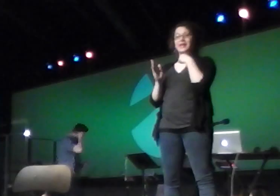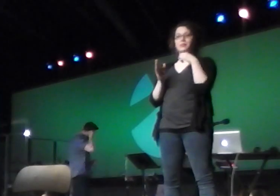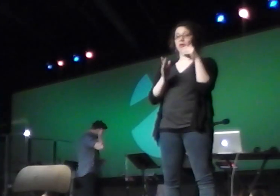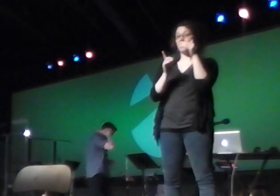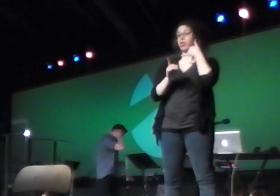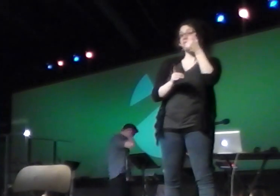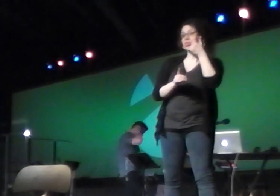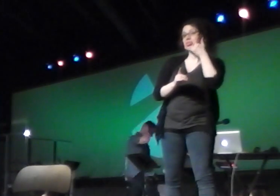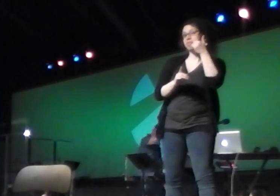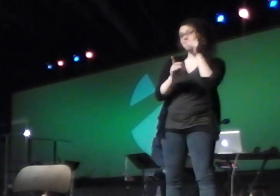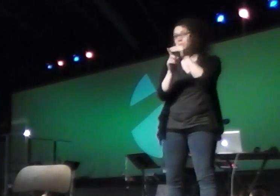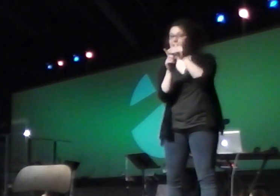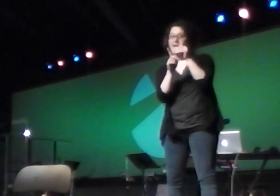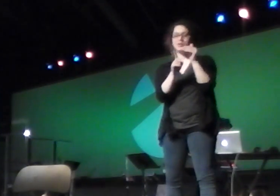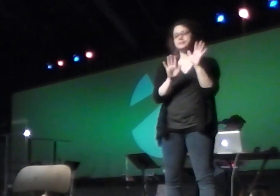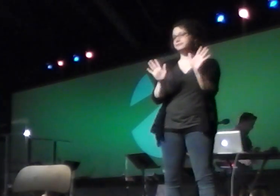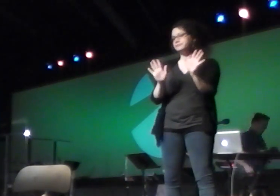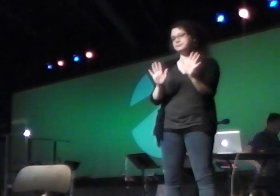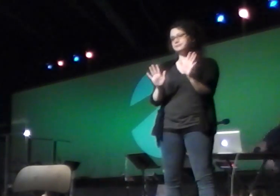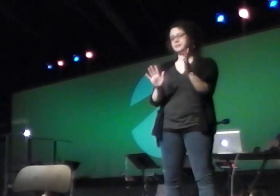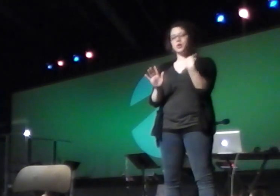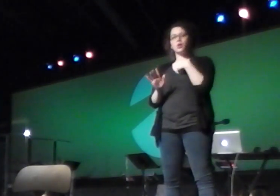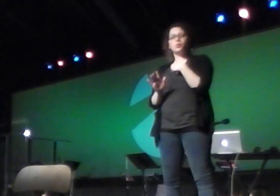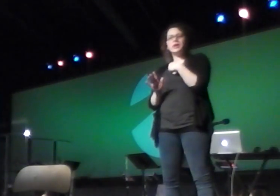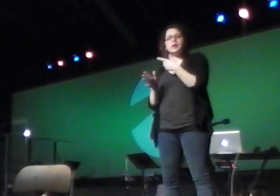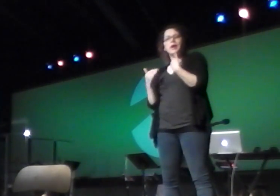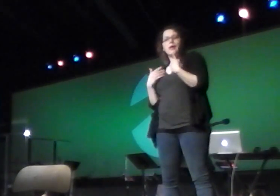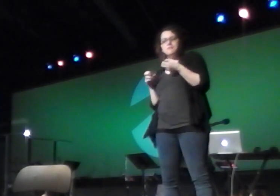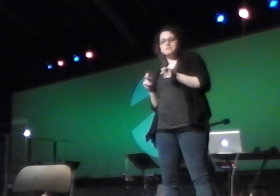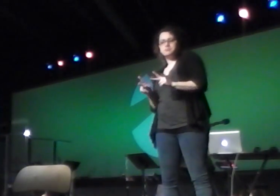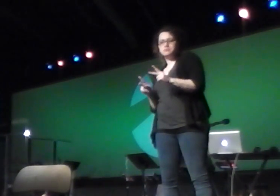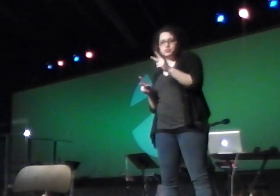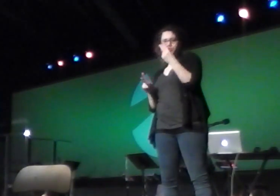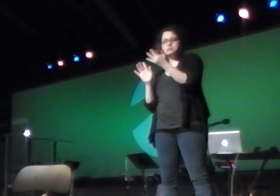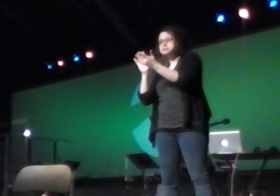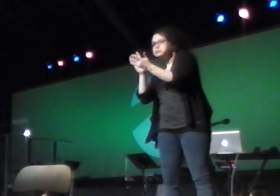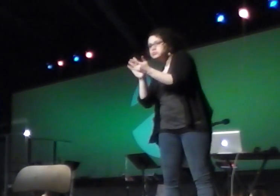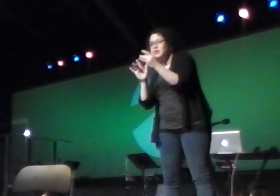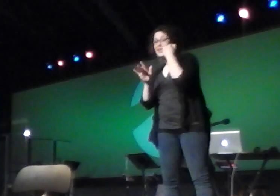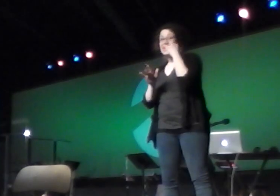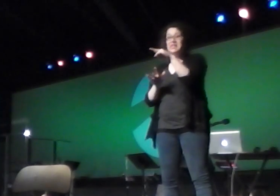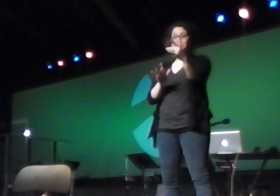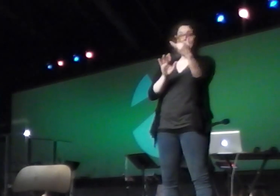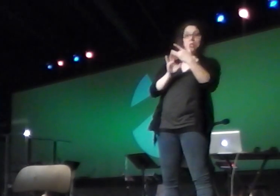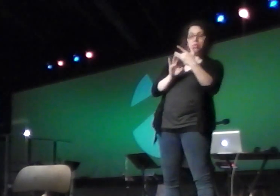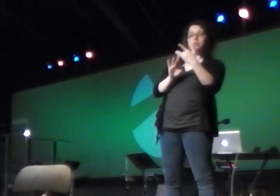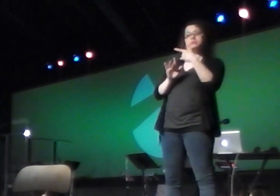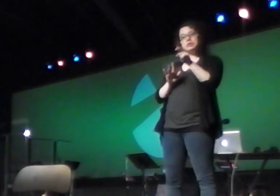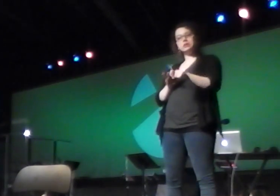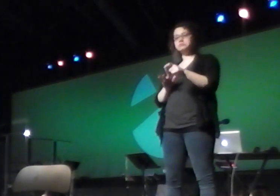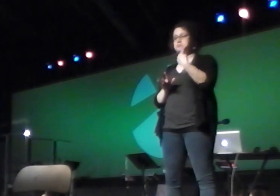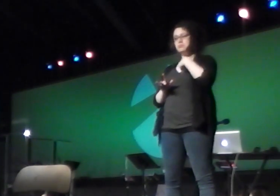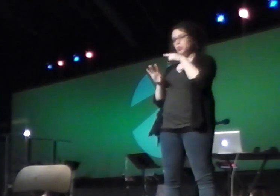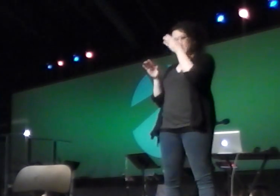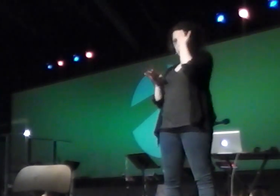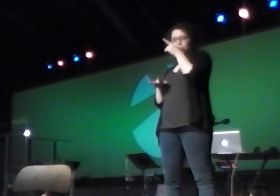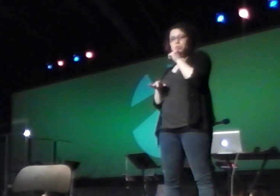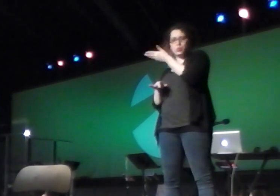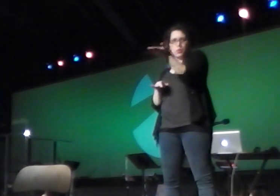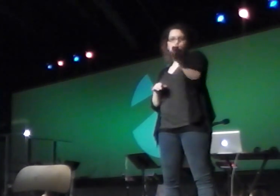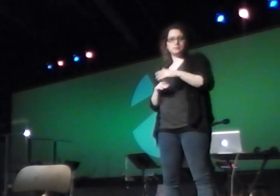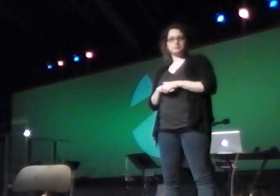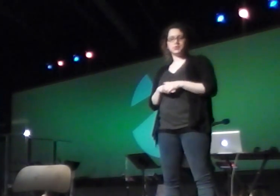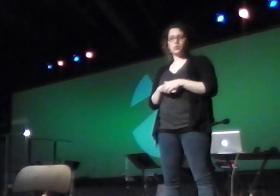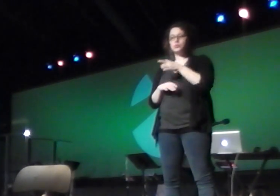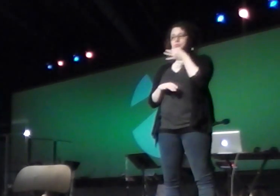send you a whole bunch of emails. It's just an opportunity in case that we need to get a hold of you or you need to get a hold of us, at least we have a point of reference. So in a moment, the offering